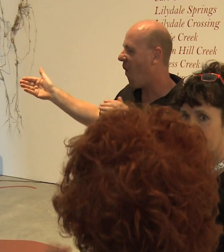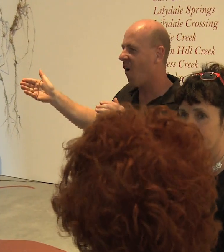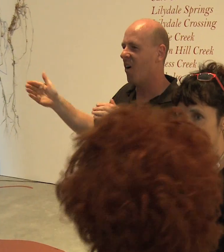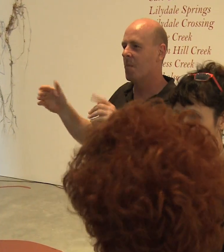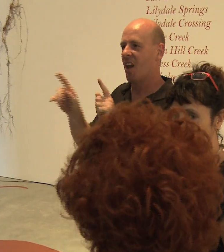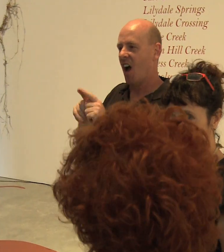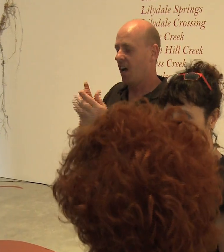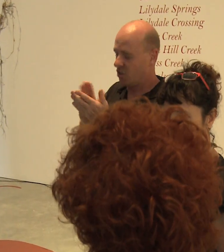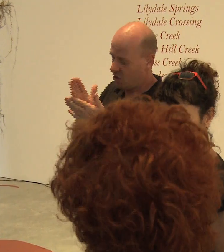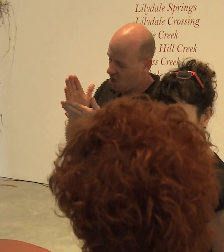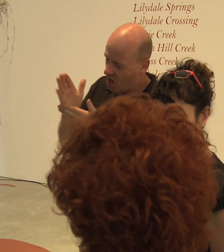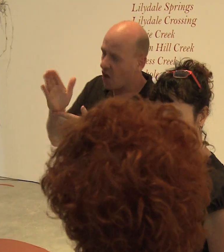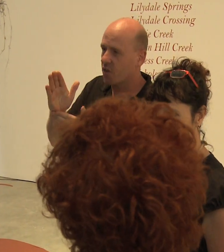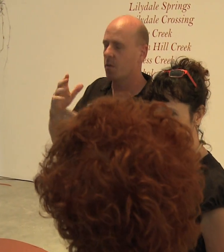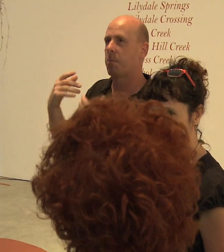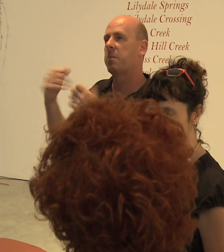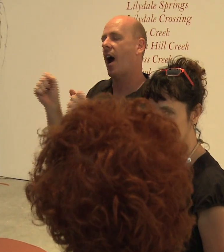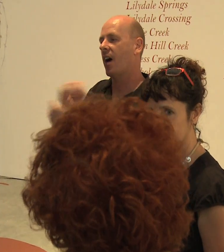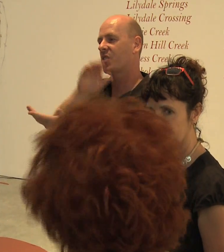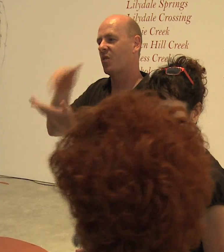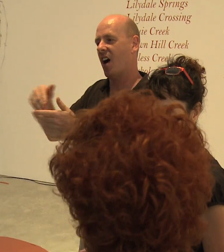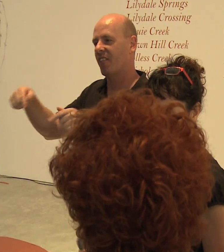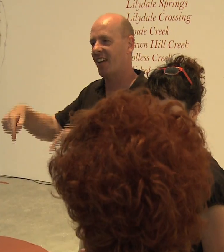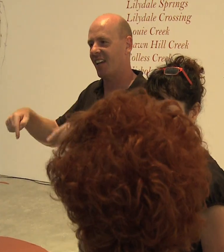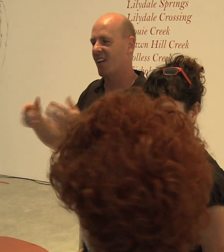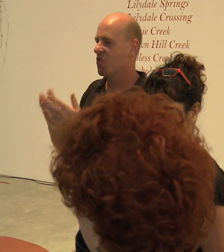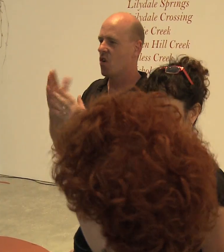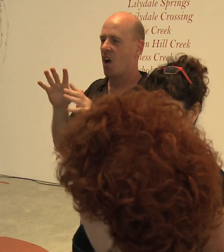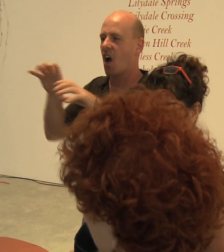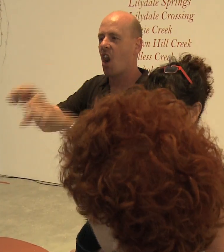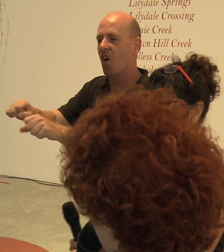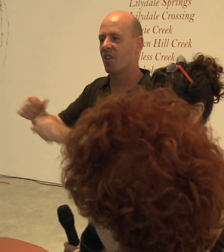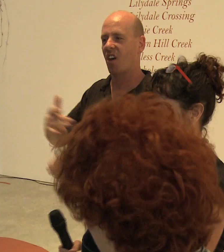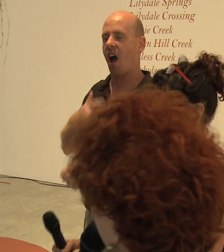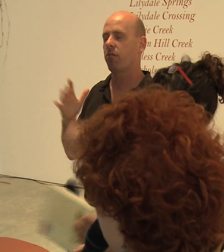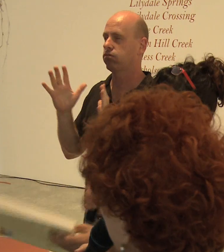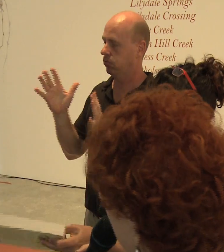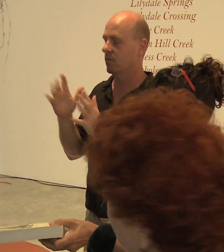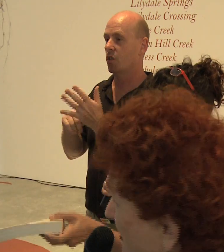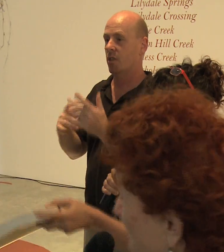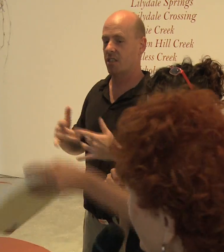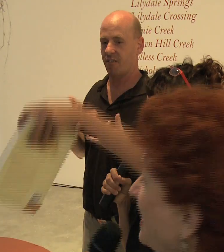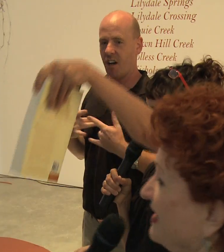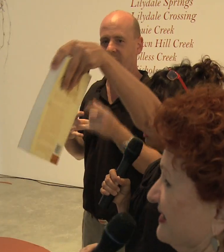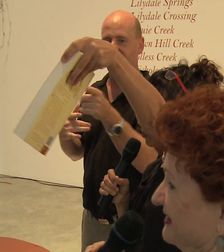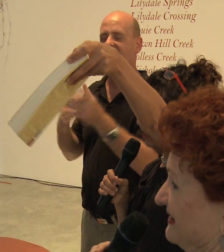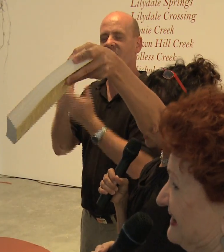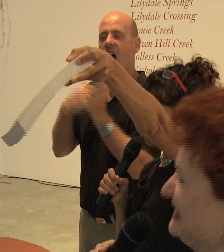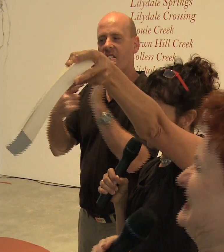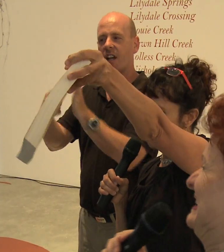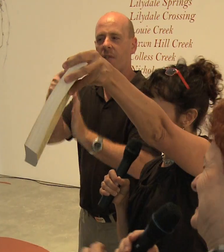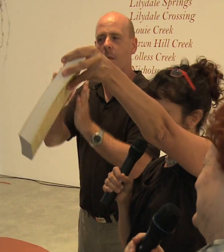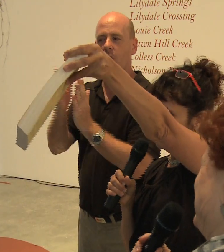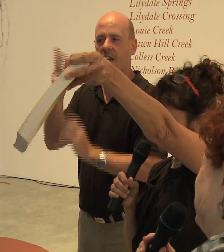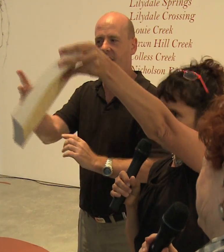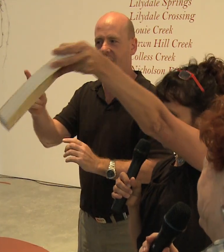to come through the period of colonial life. to survive. And So that's where I recommend this book again.